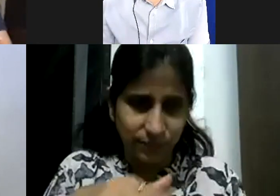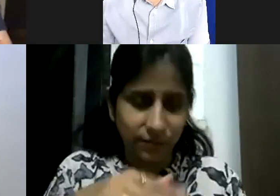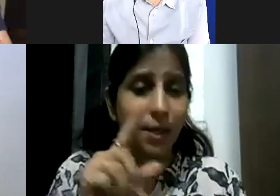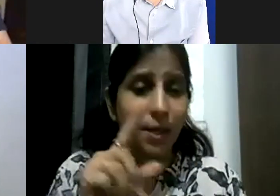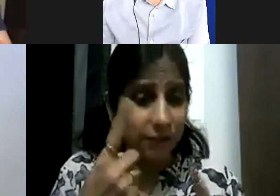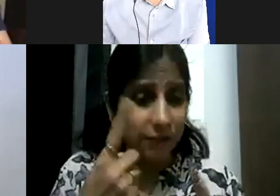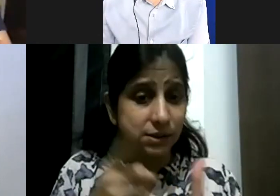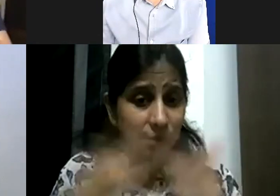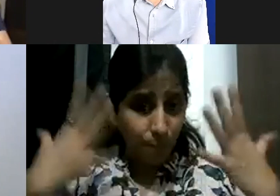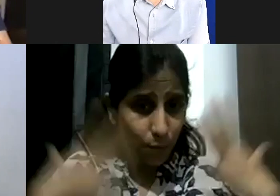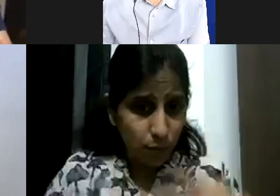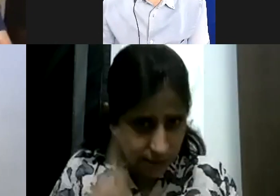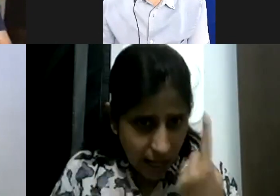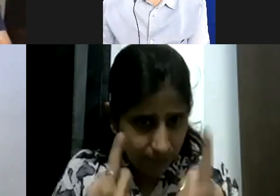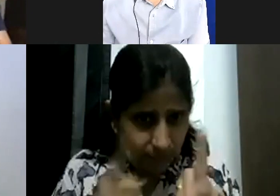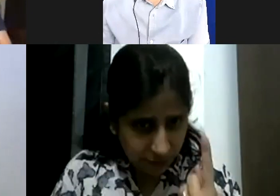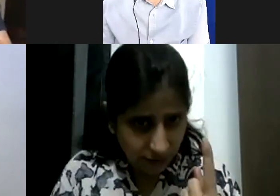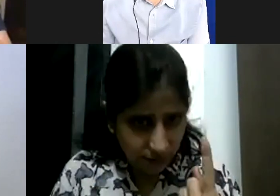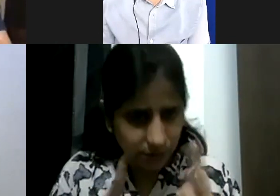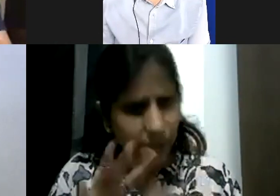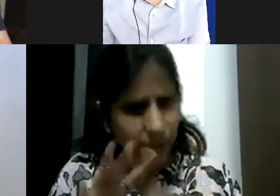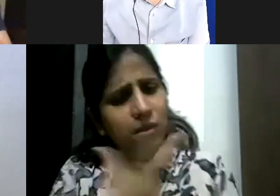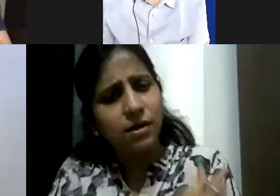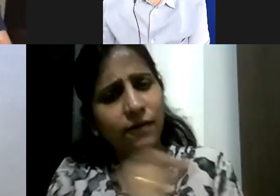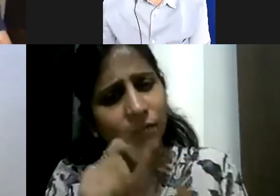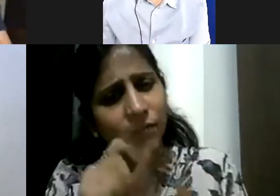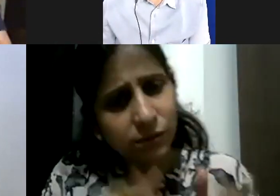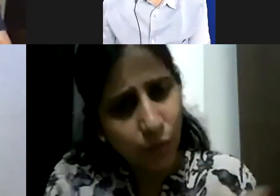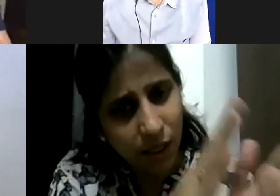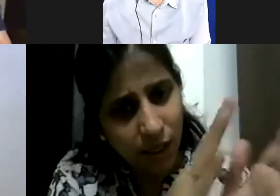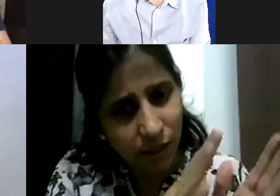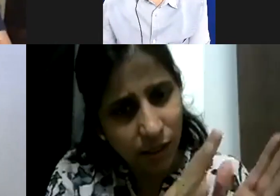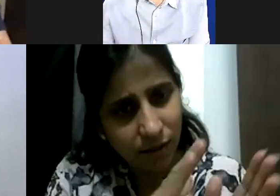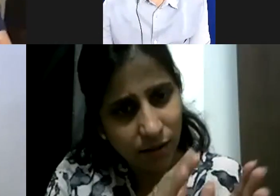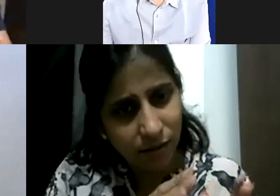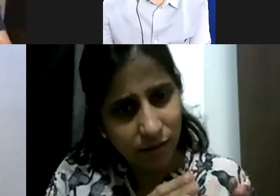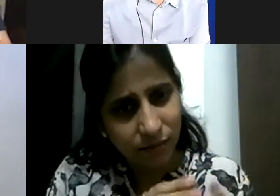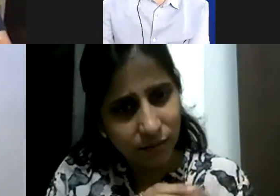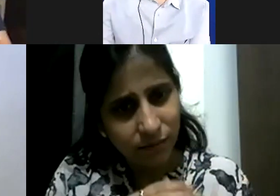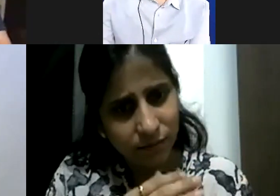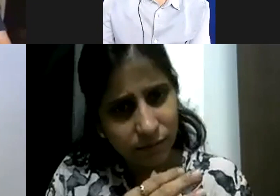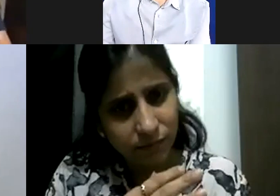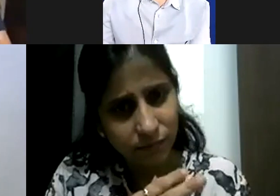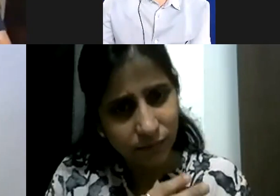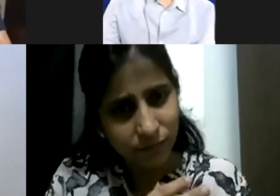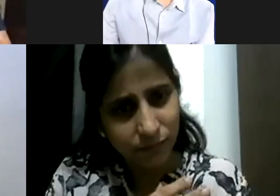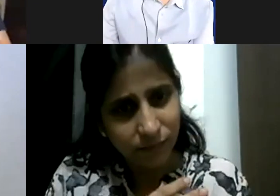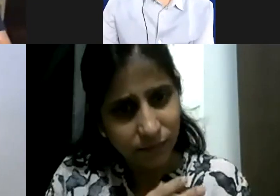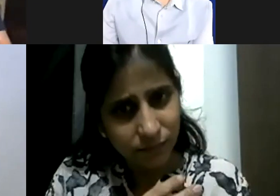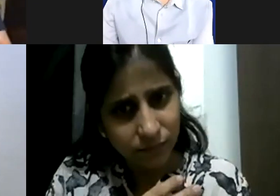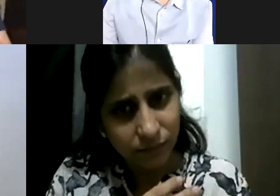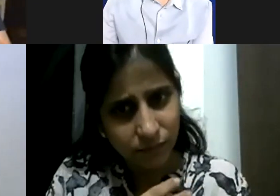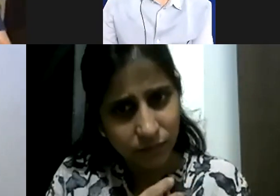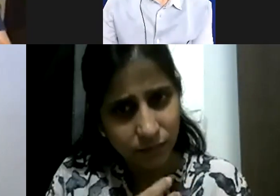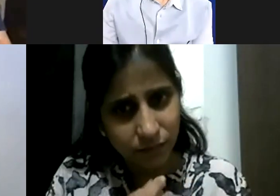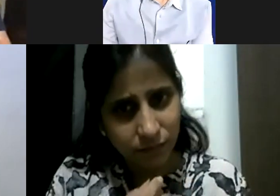So, if I'm 54-year aged and I want to go for the vaccination, do I have to go for the any health checkup